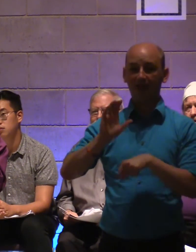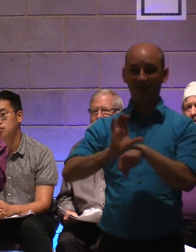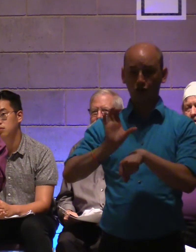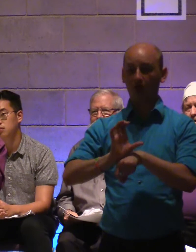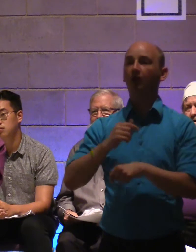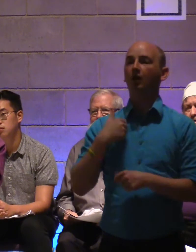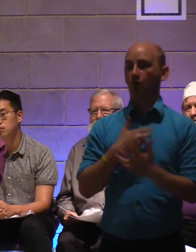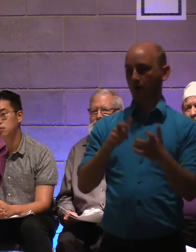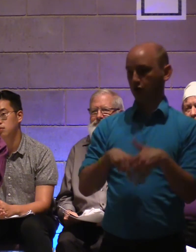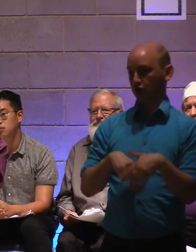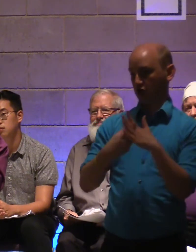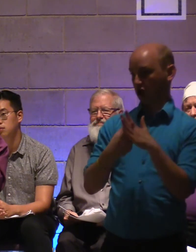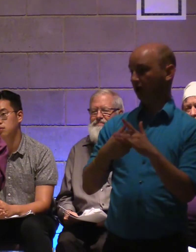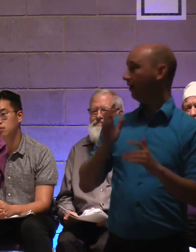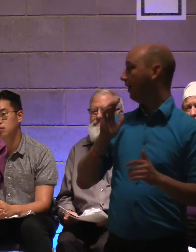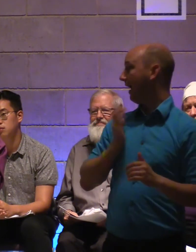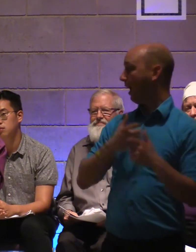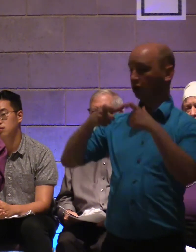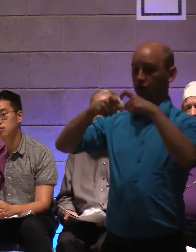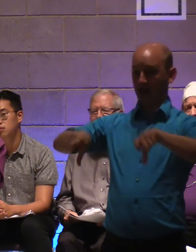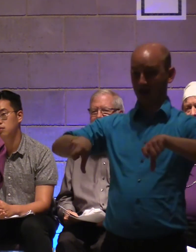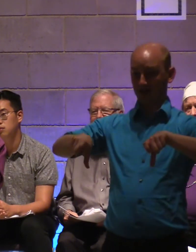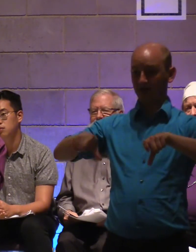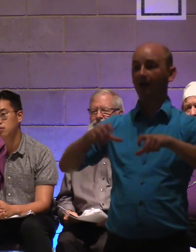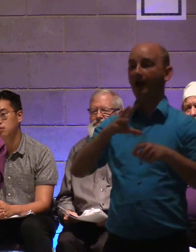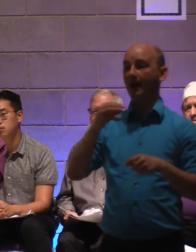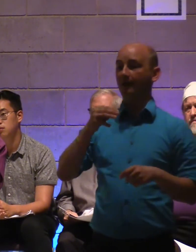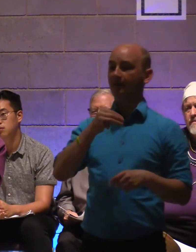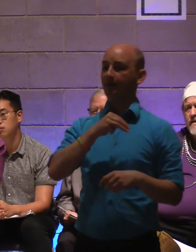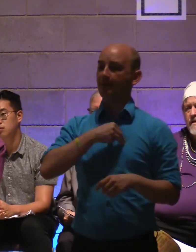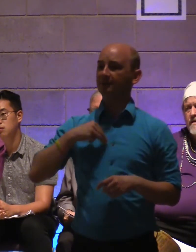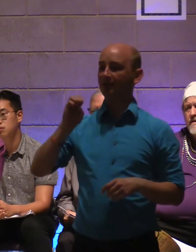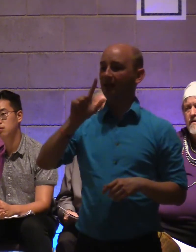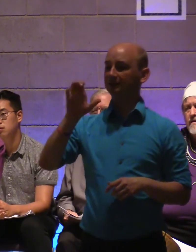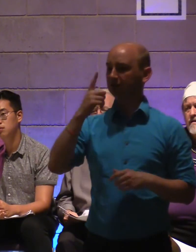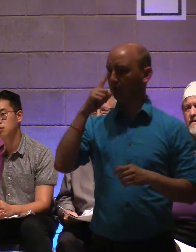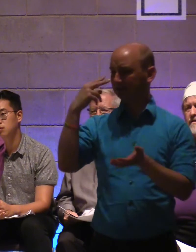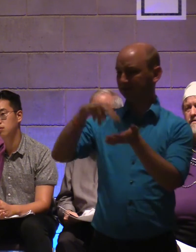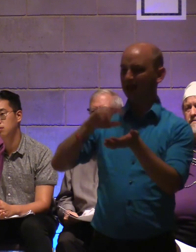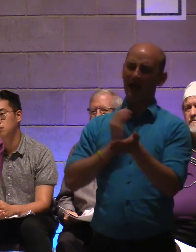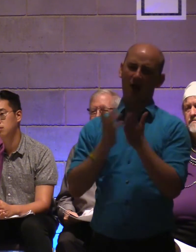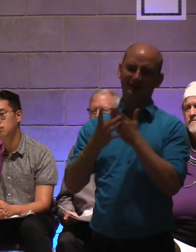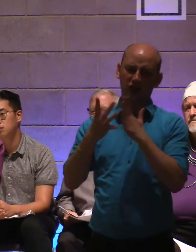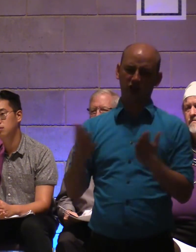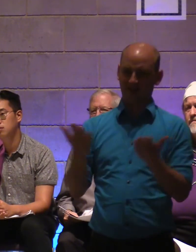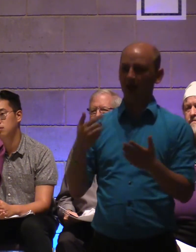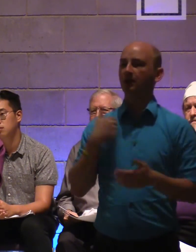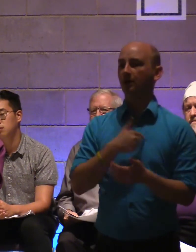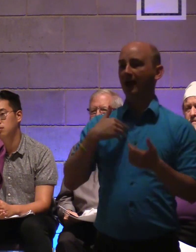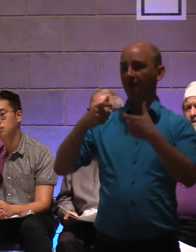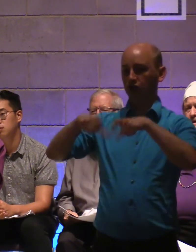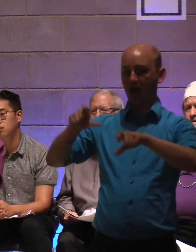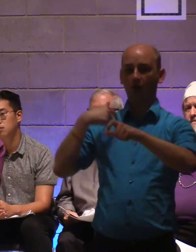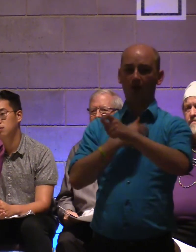start this off. We have our check tonight. The members of ELC, would you stand? The leadership is here, some of the leadership, and we are presenting a check